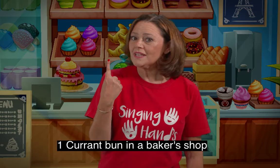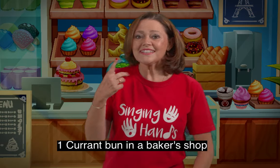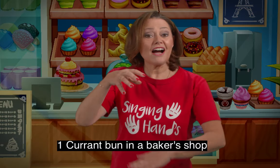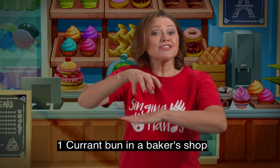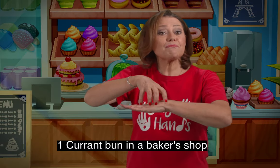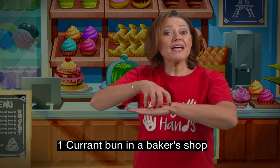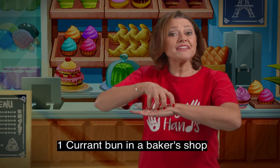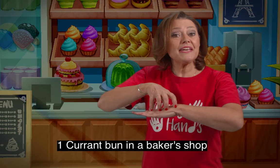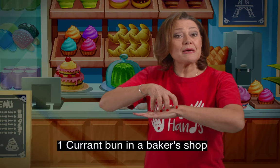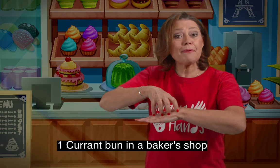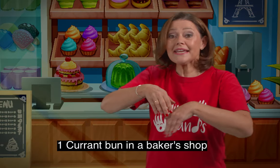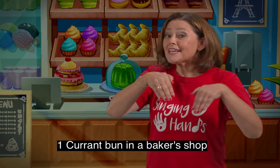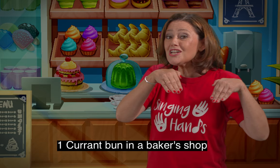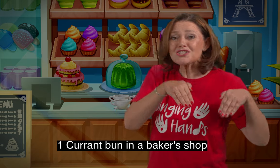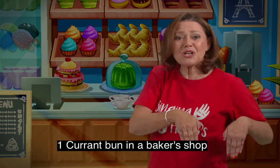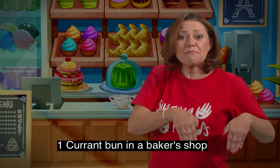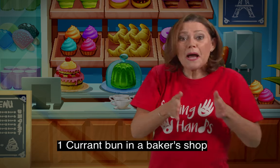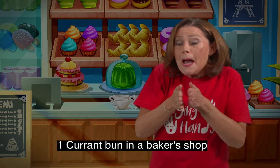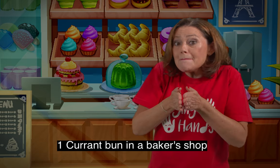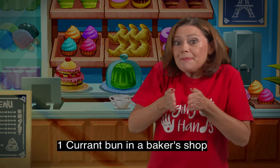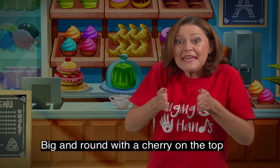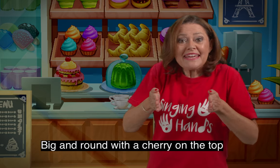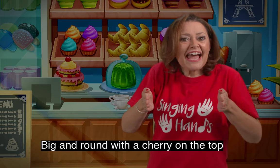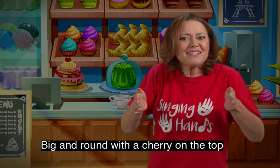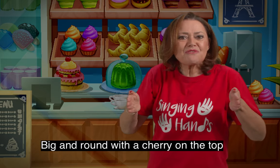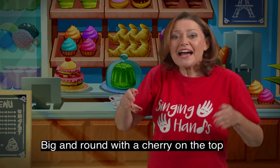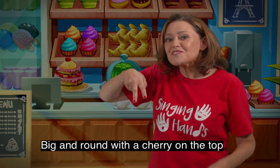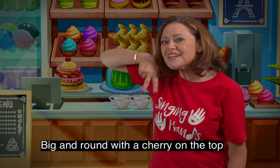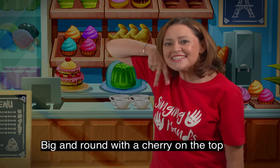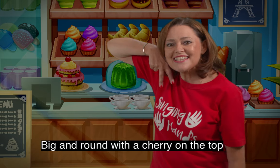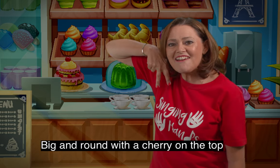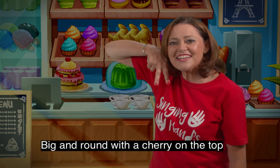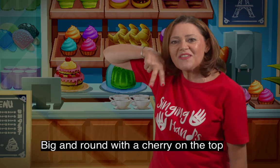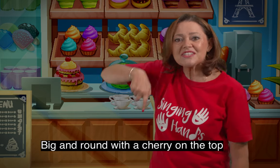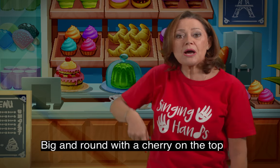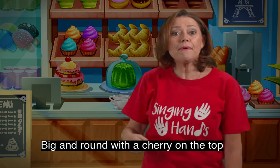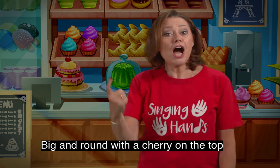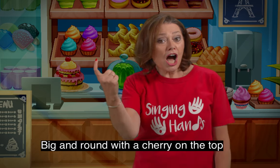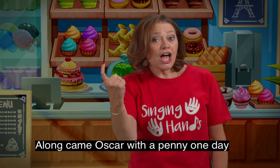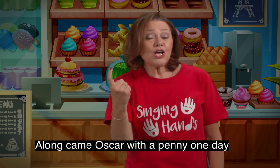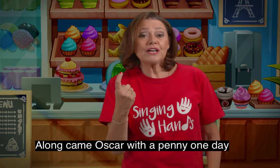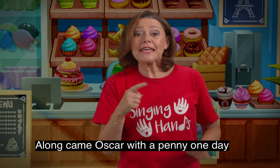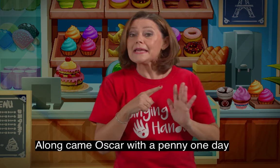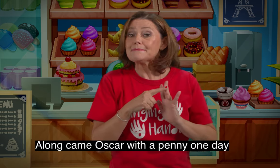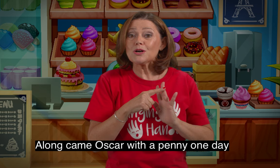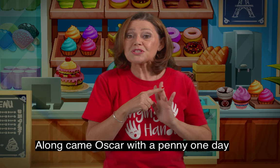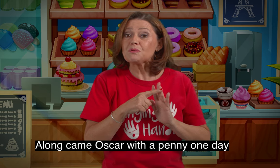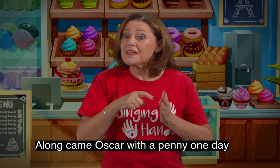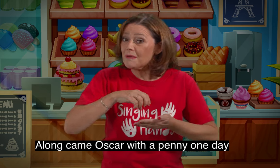1 currant bun in a baker's shop, big and round with a cherry on the top. Along came Oscar with a